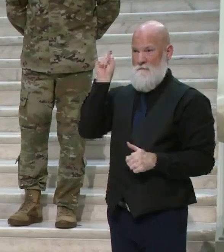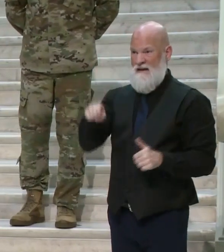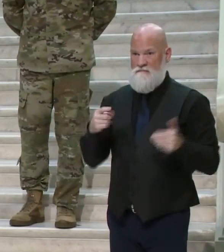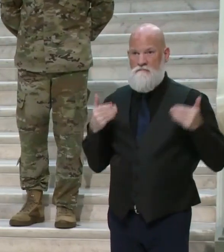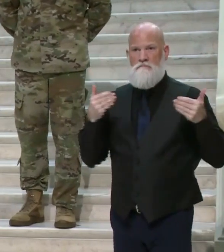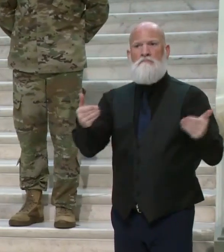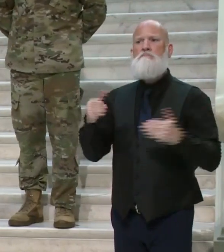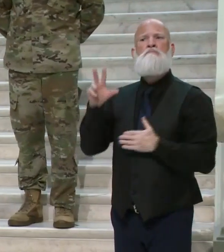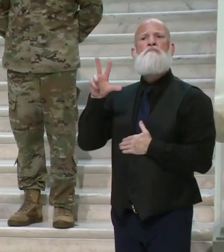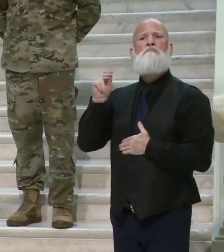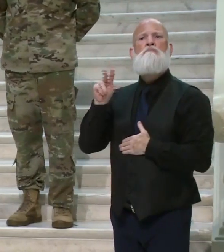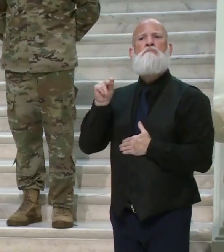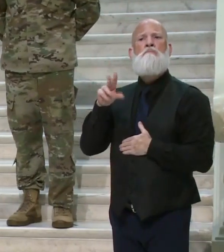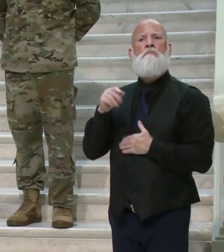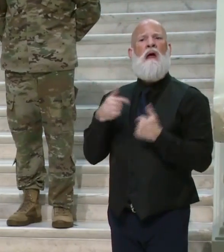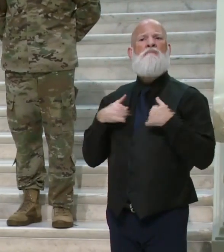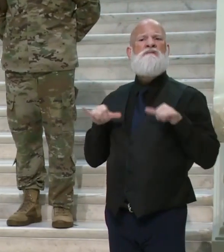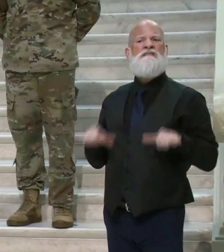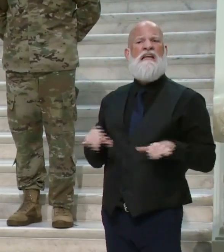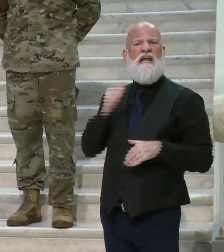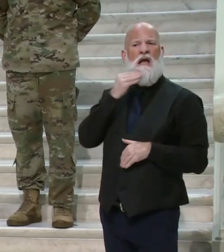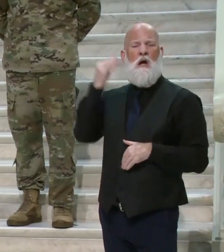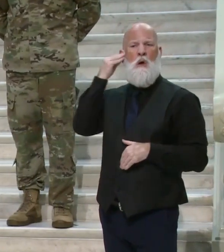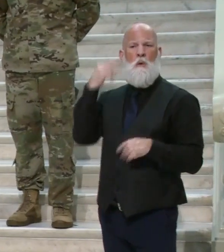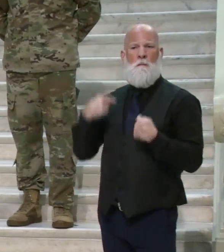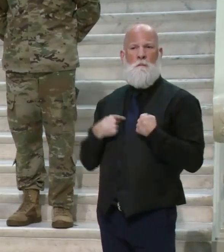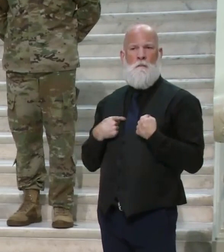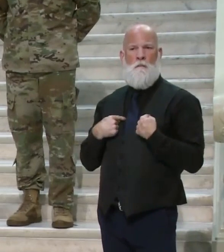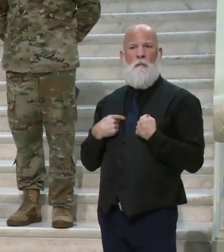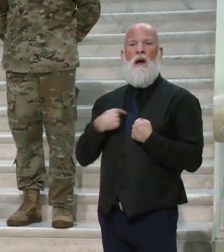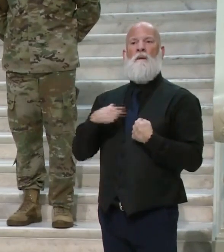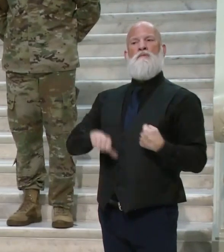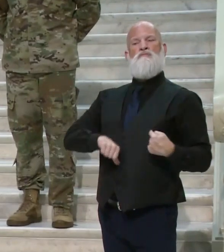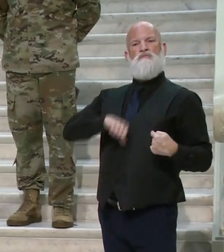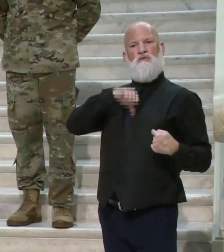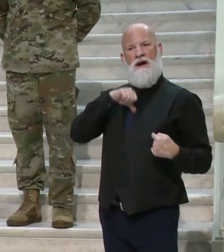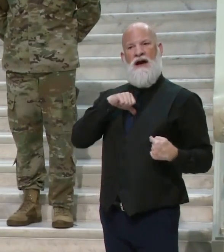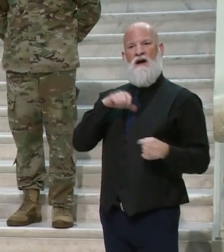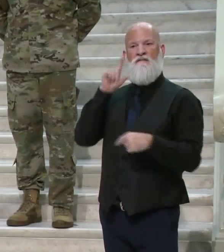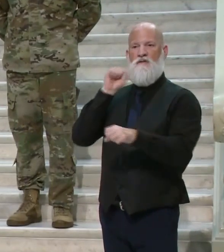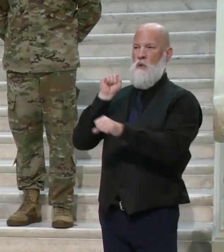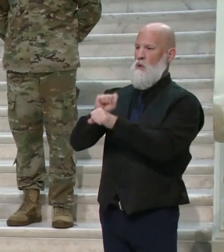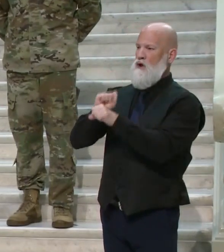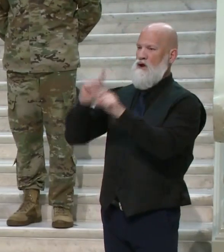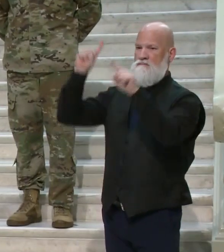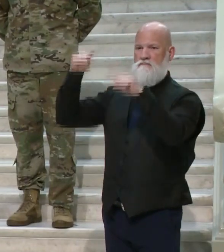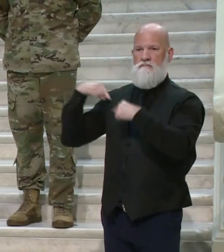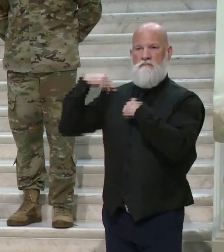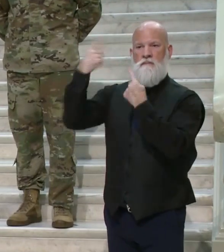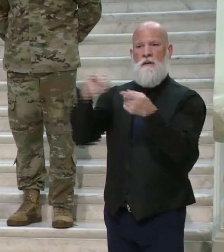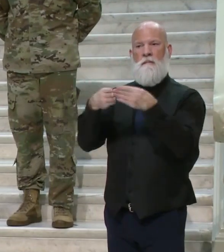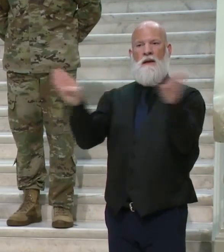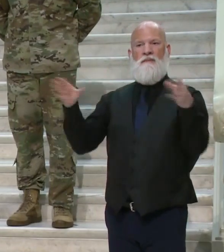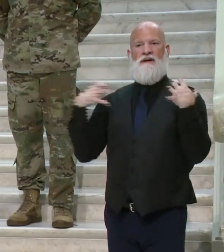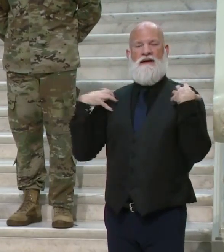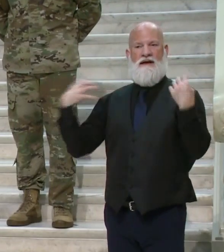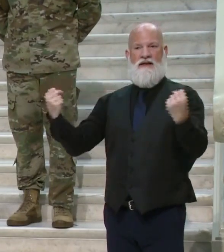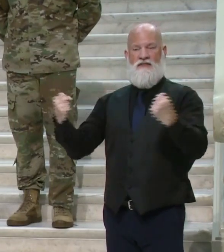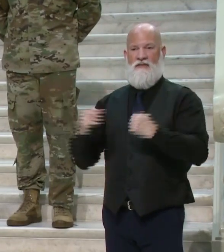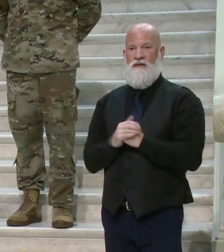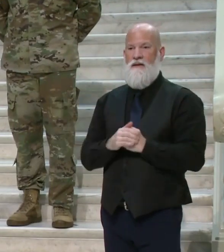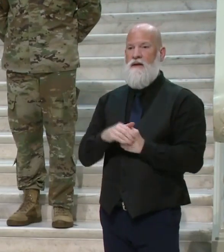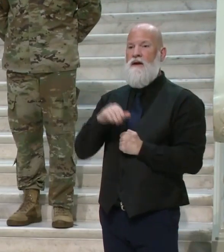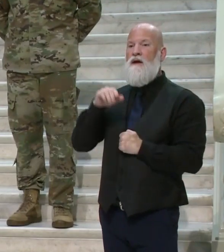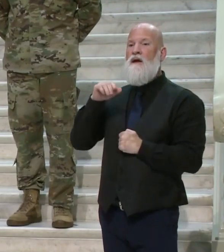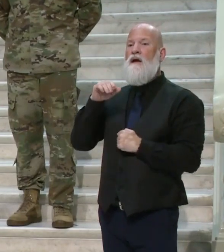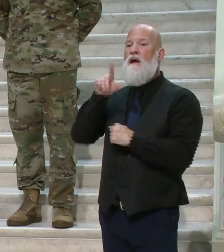heeding warnings, but I'm very proud of the work that we have done in public health, both with the poultry industry as well